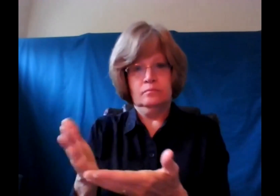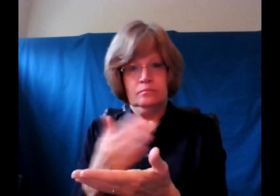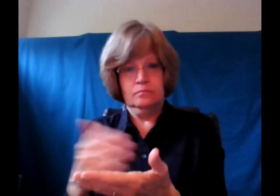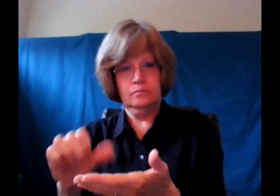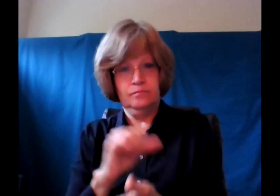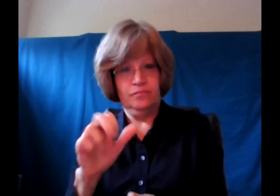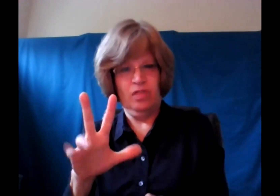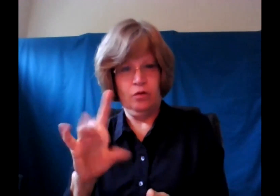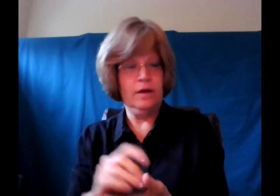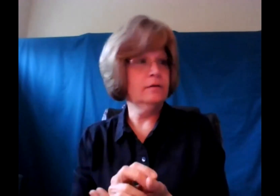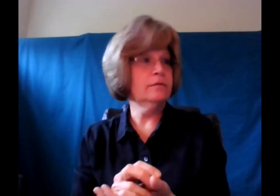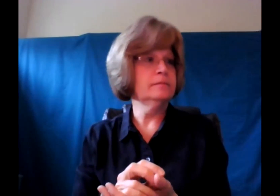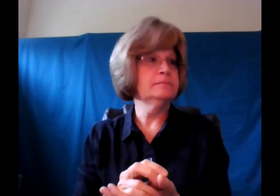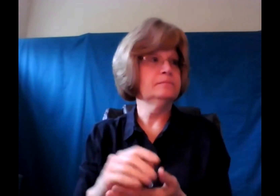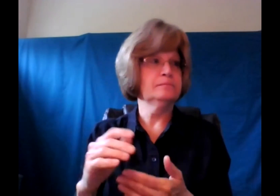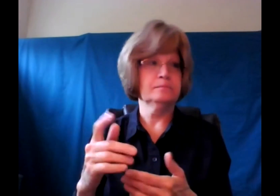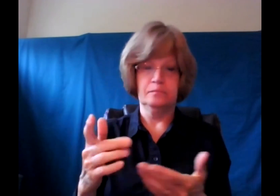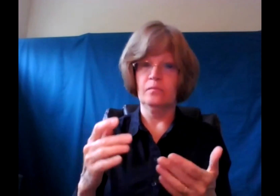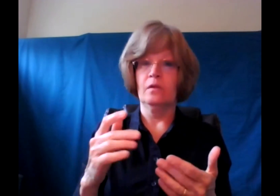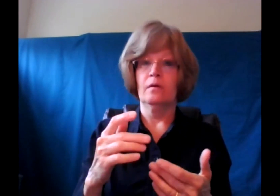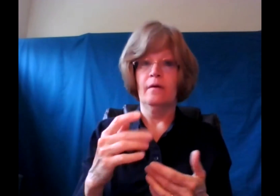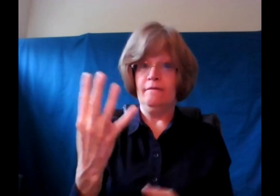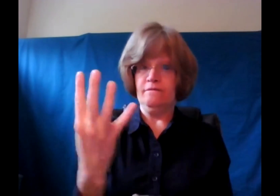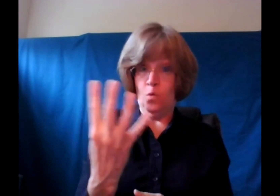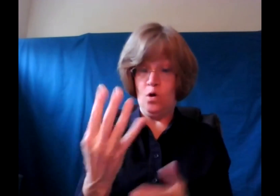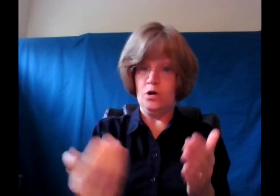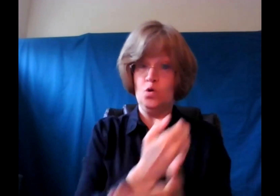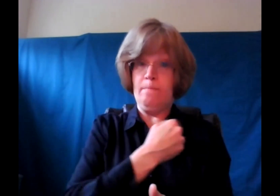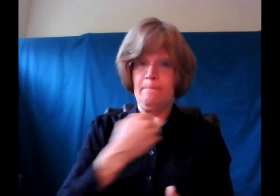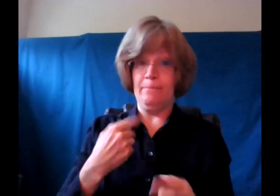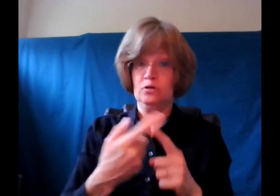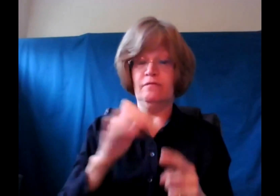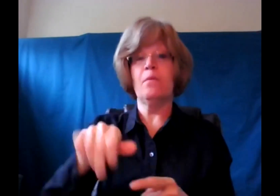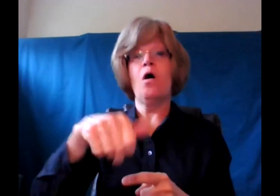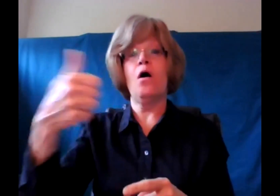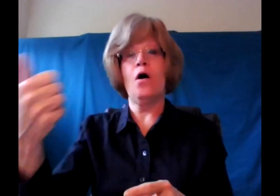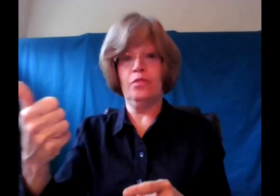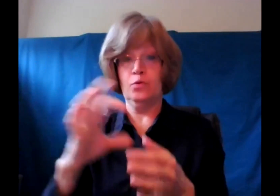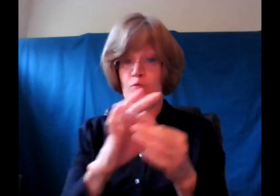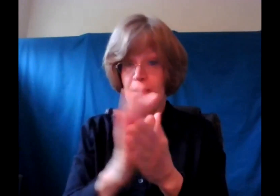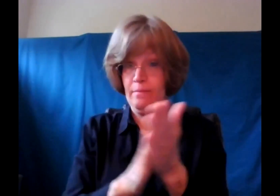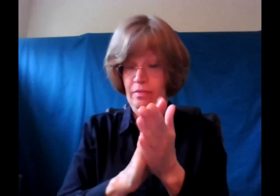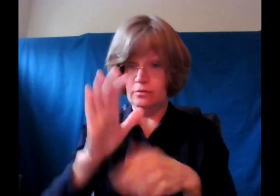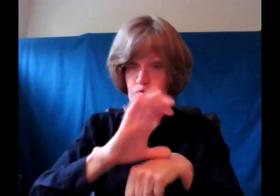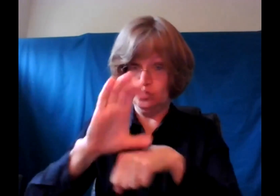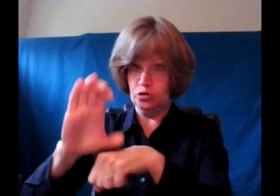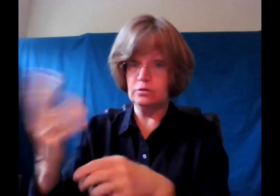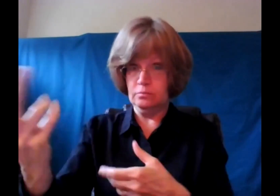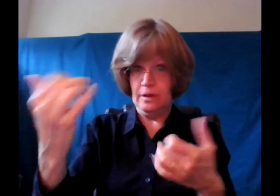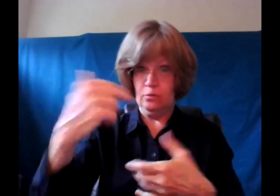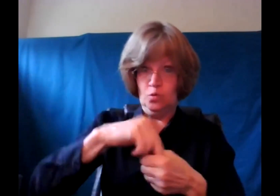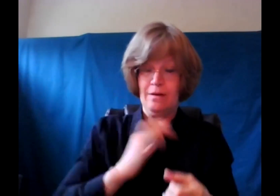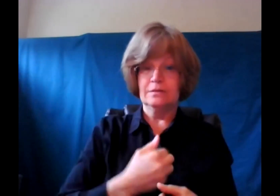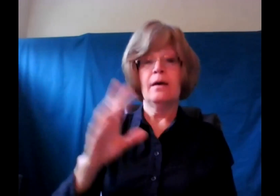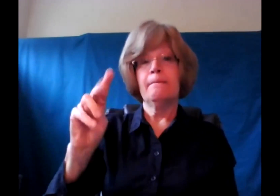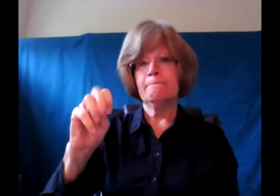38. And at the top, four of the new members are coming from other United Methodist congregations.